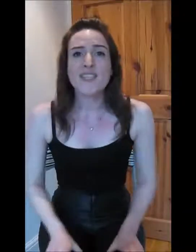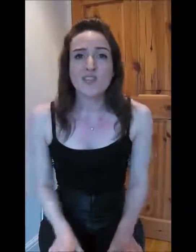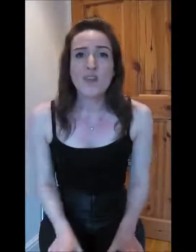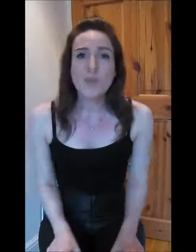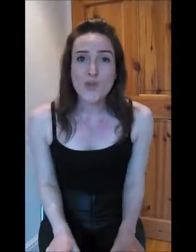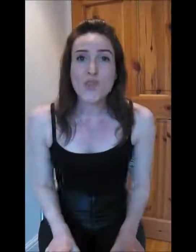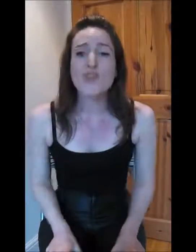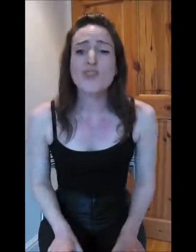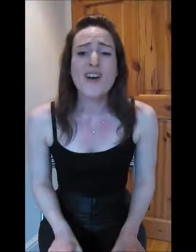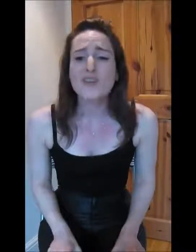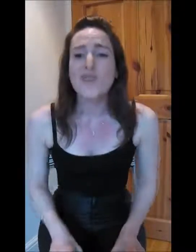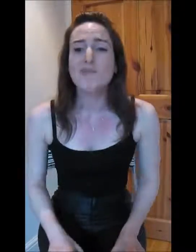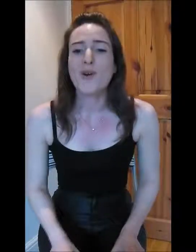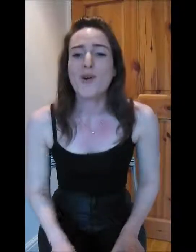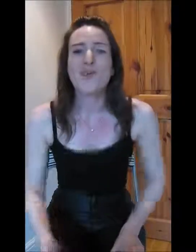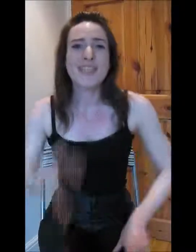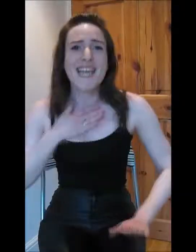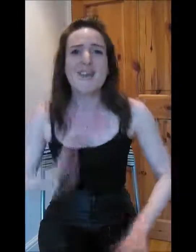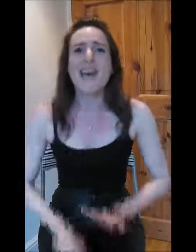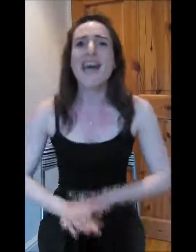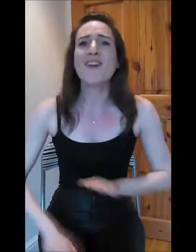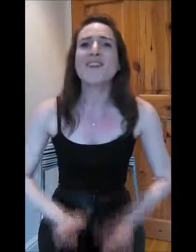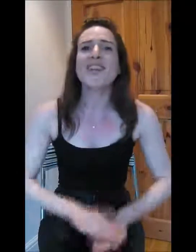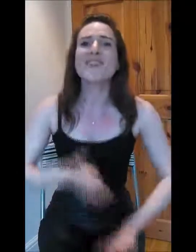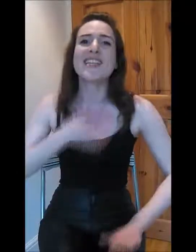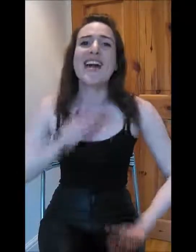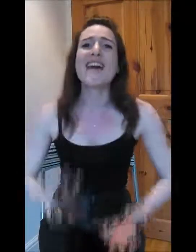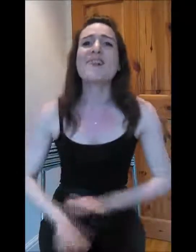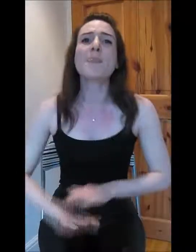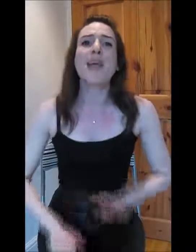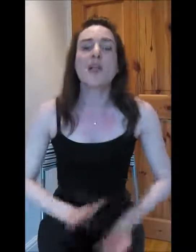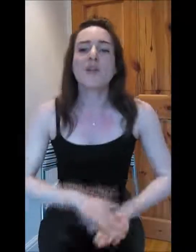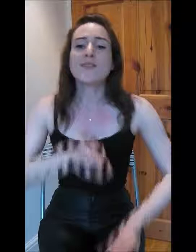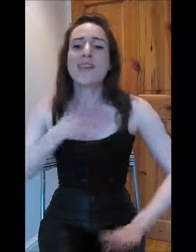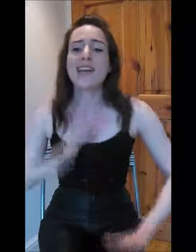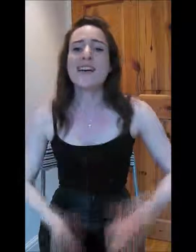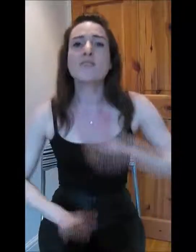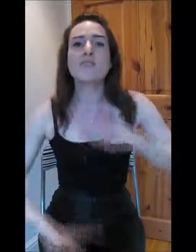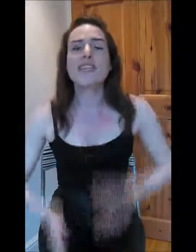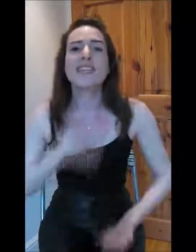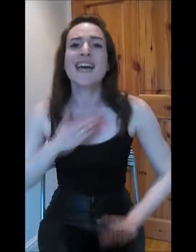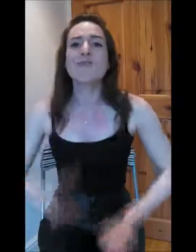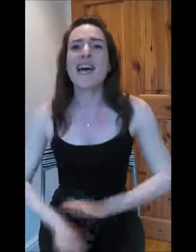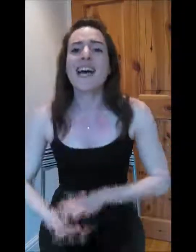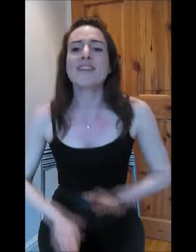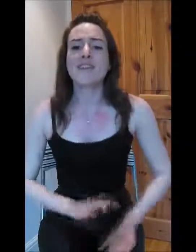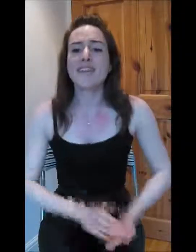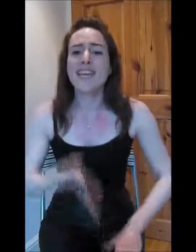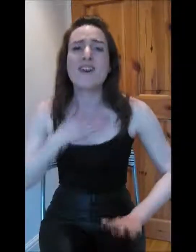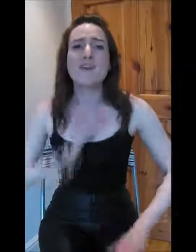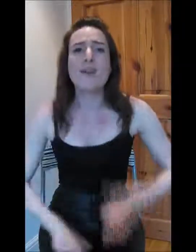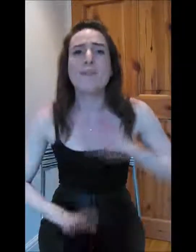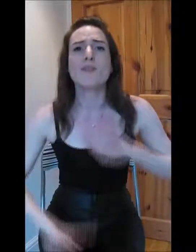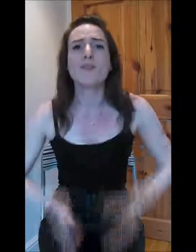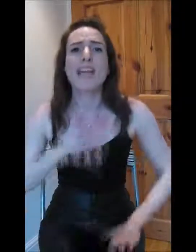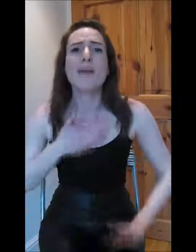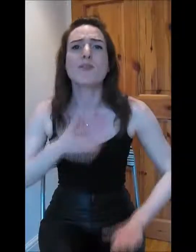all, brother, you'll knock no more. Go and tell my mom you're the liar. Go and tell the midnight rider. Tell the rabbit that the camel is